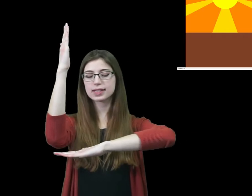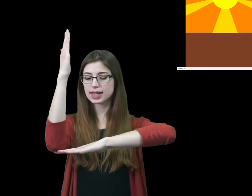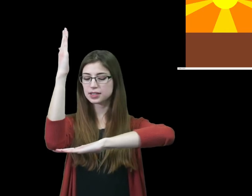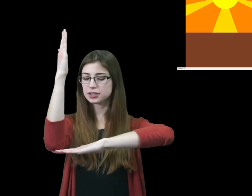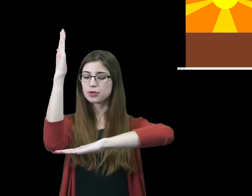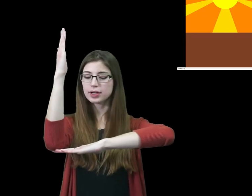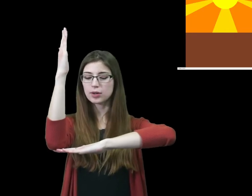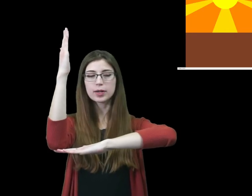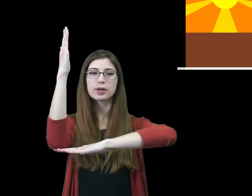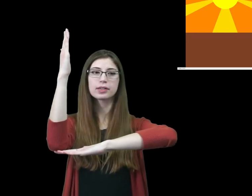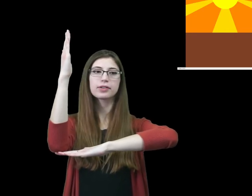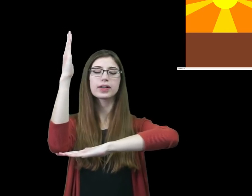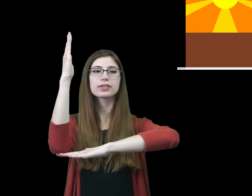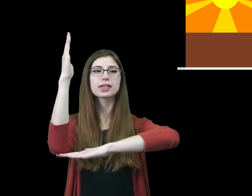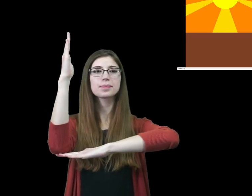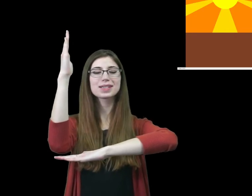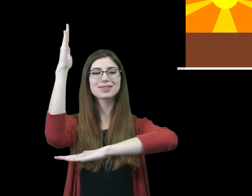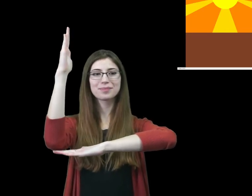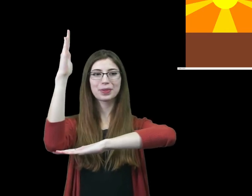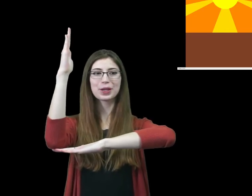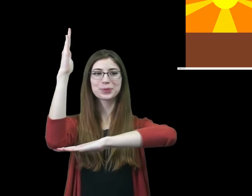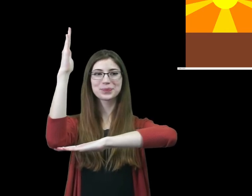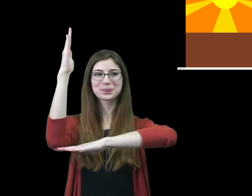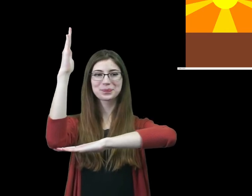stand your elbow on your fingertips. Noon.